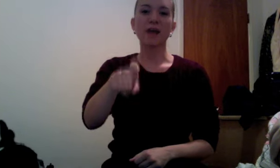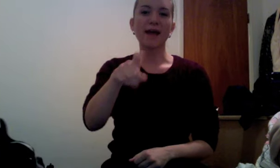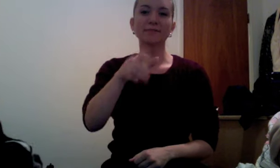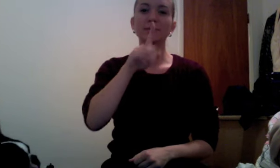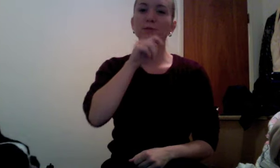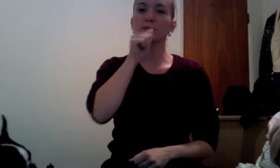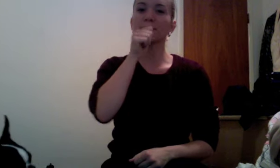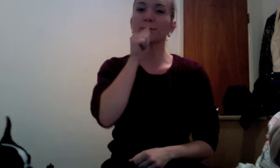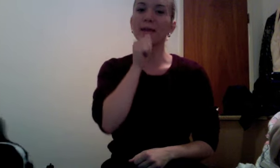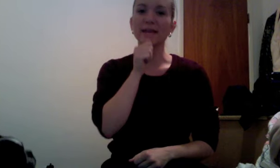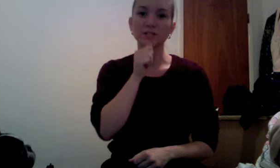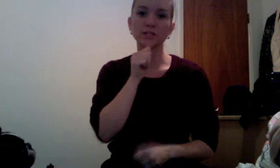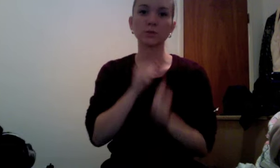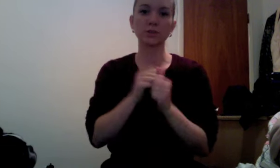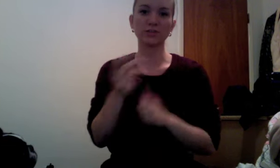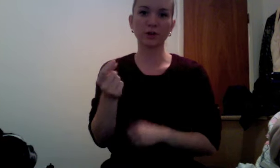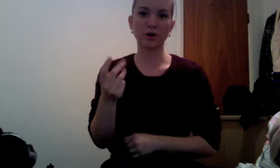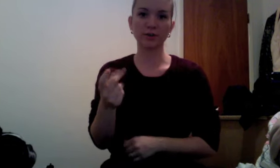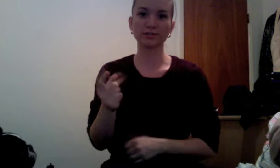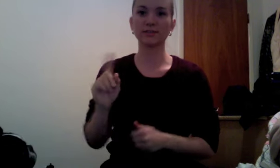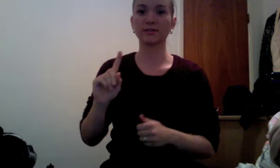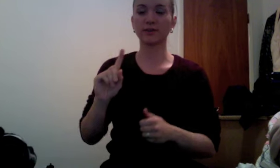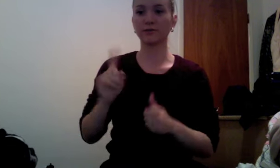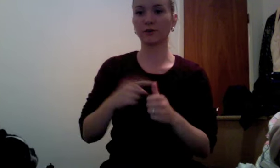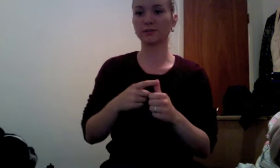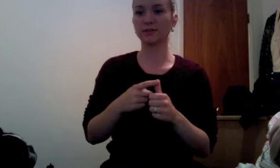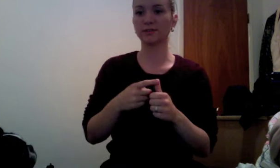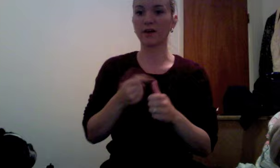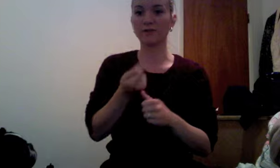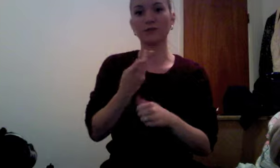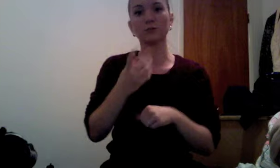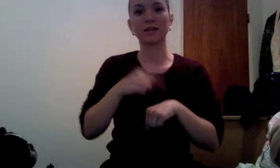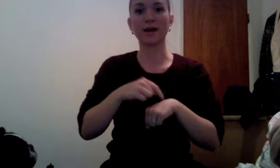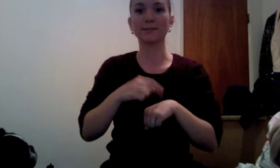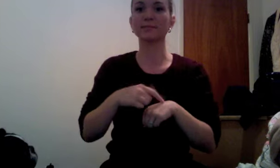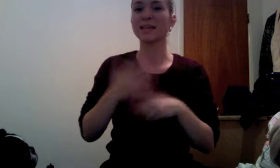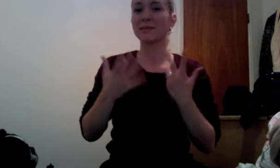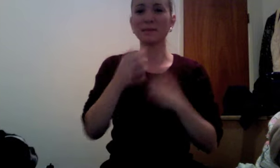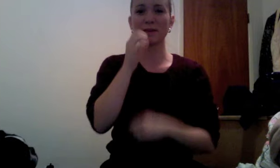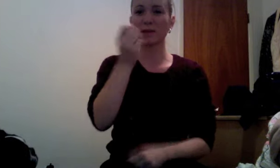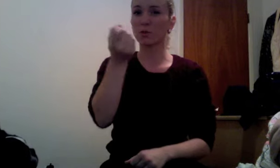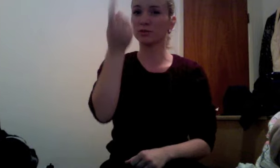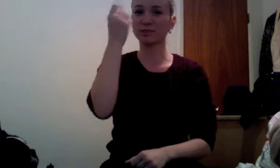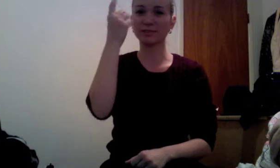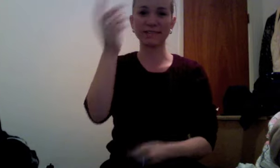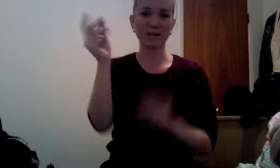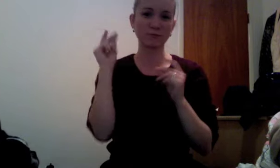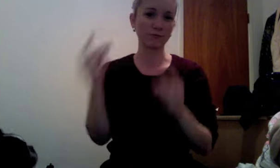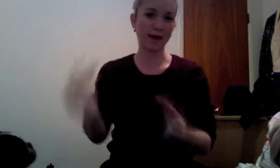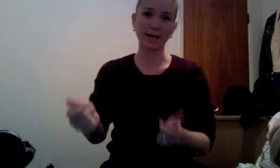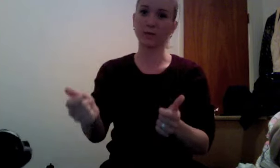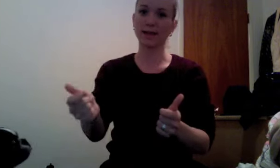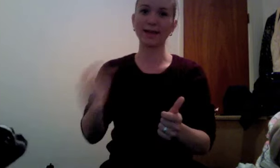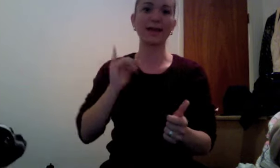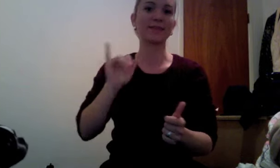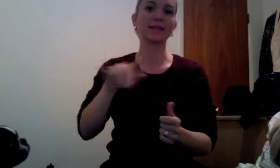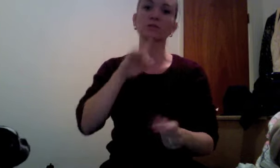You have to be real patient with dogs the first few times. Maybe they won't understand right away, and that's